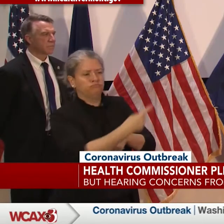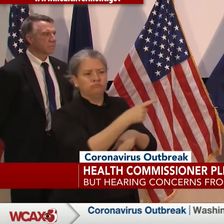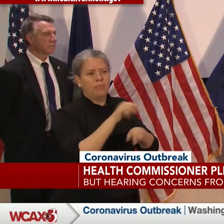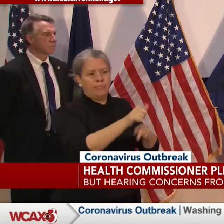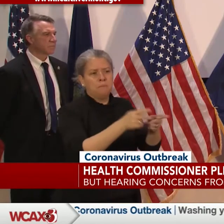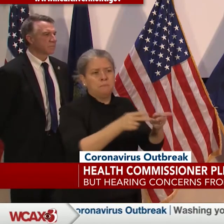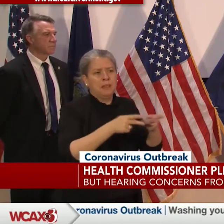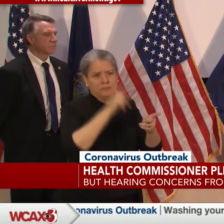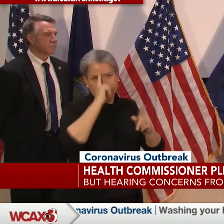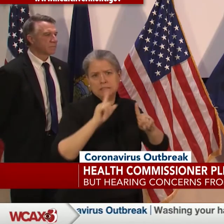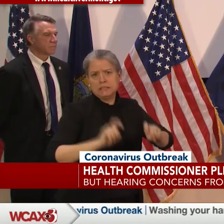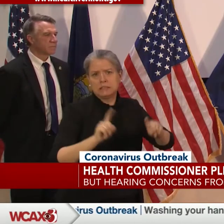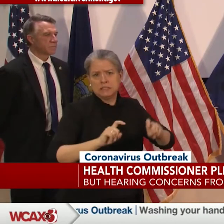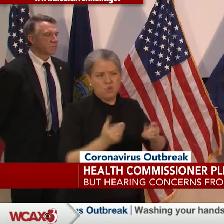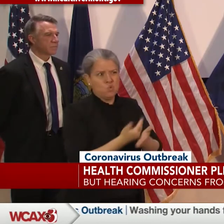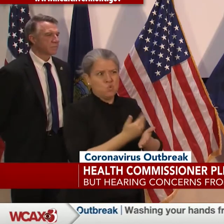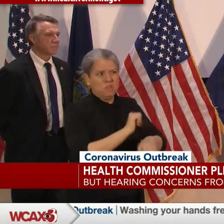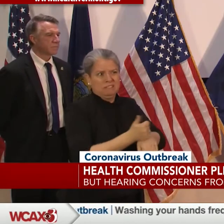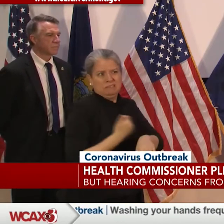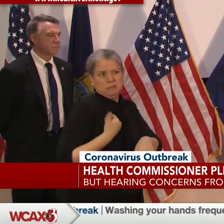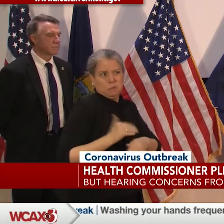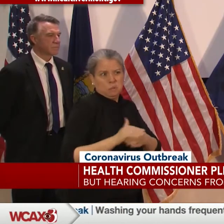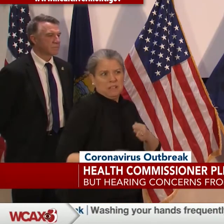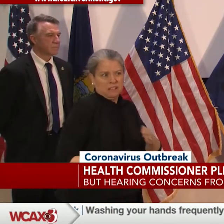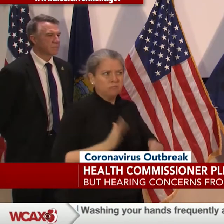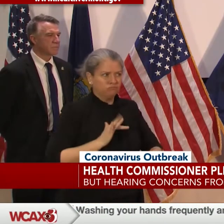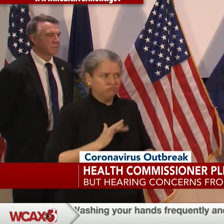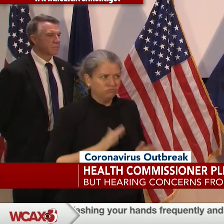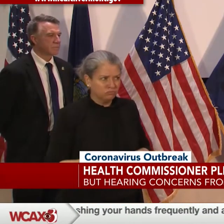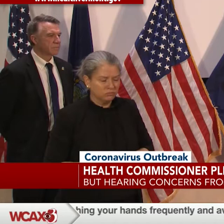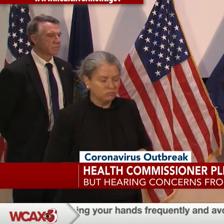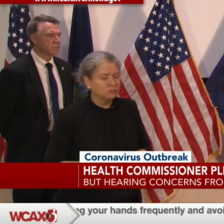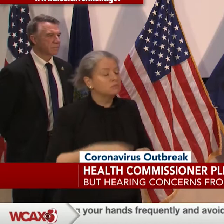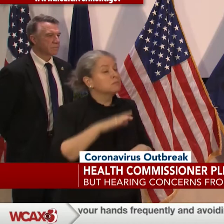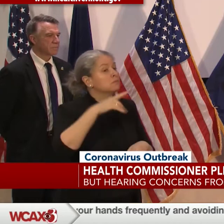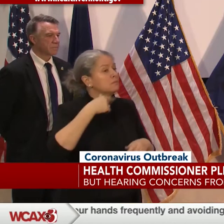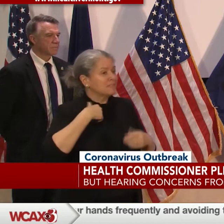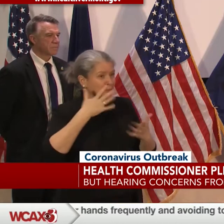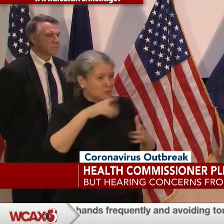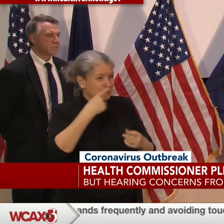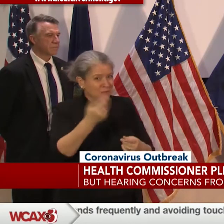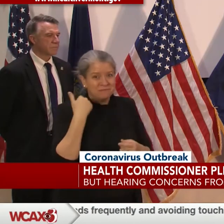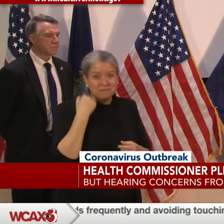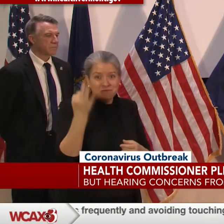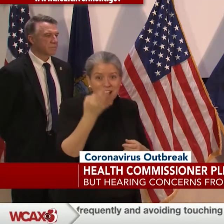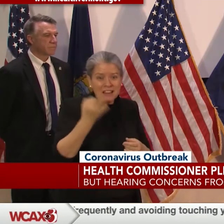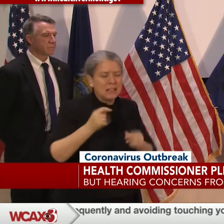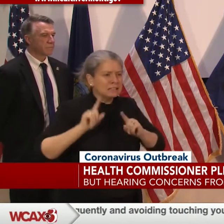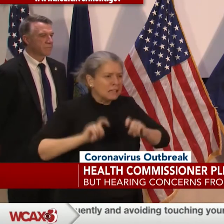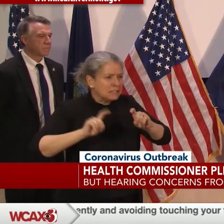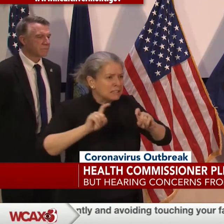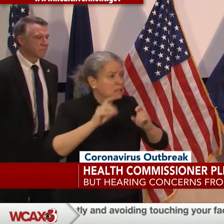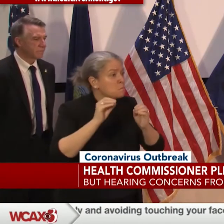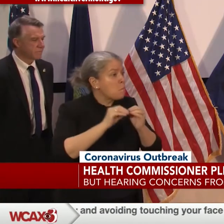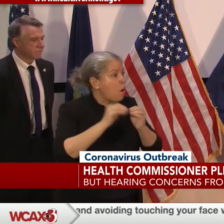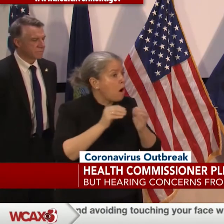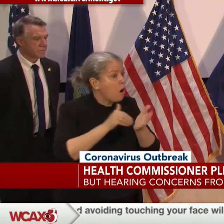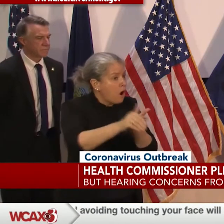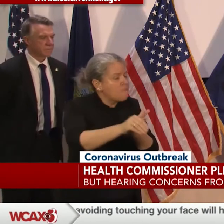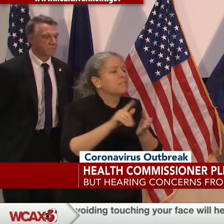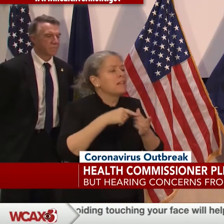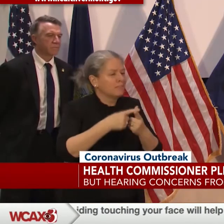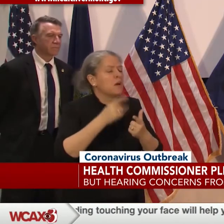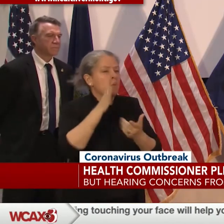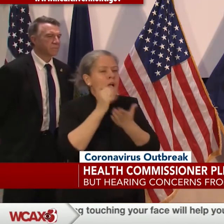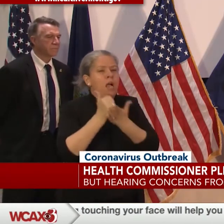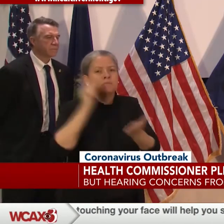before, early and broad testing is a proven strategy to limit the spread of this virus. Vermont is still early enough on the curve